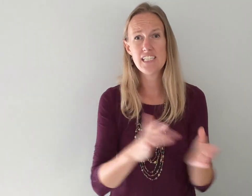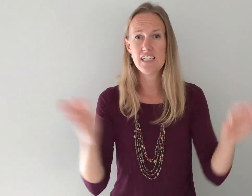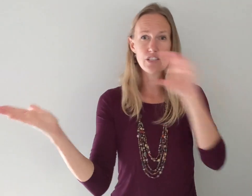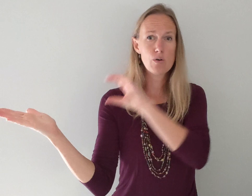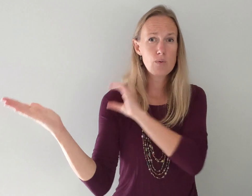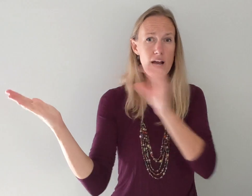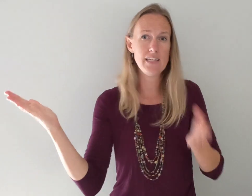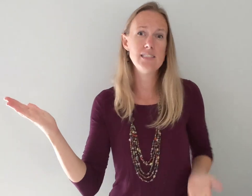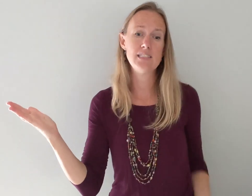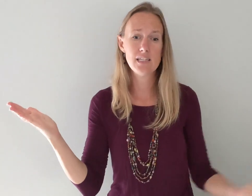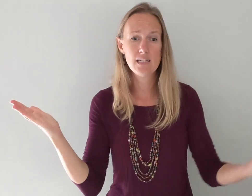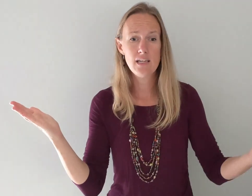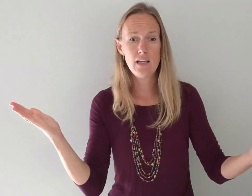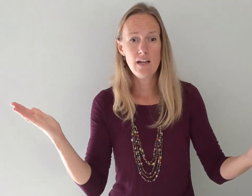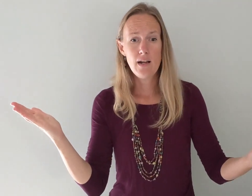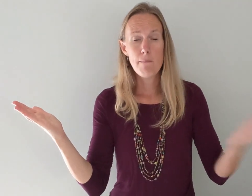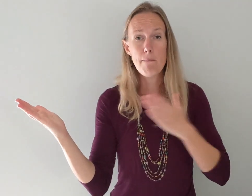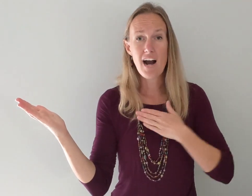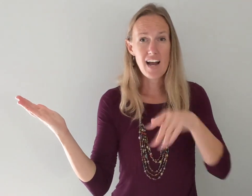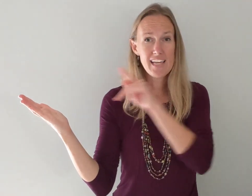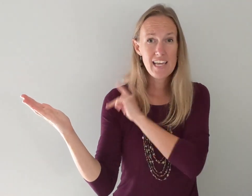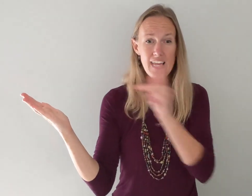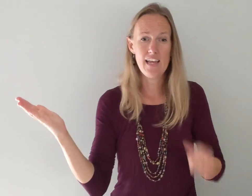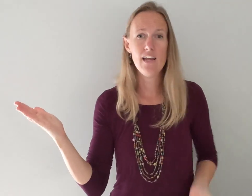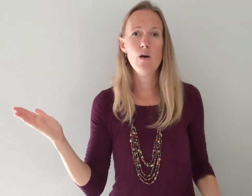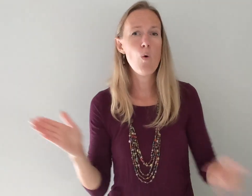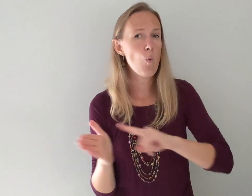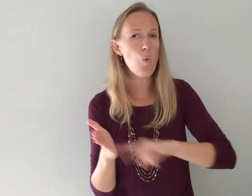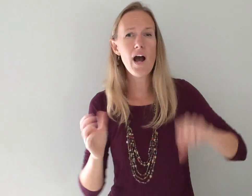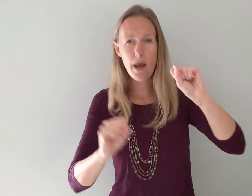Jesus Christ, my King. What a